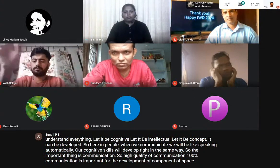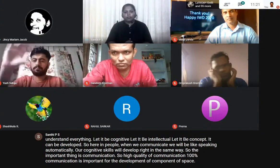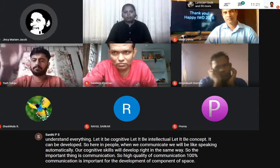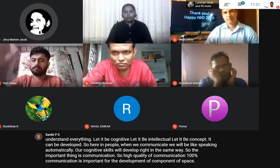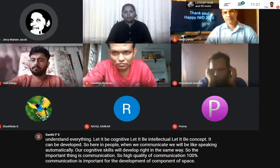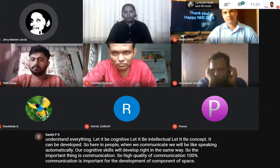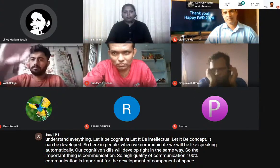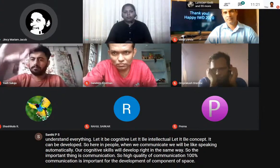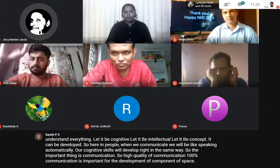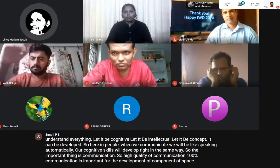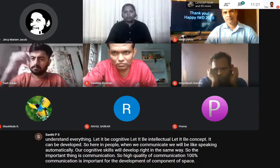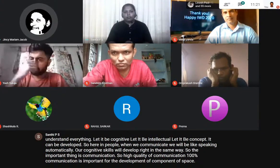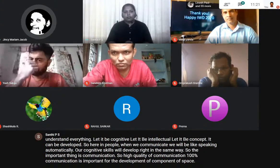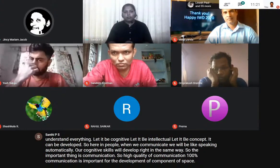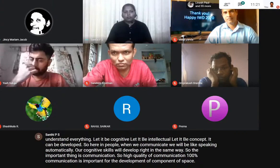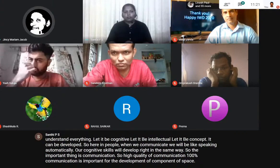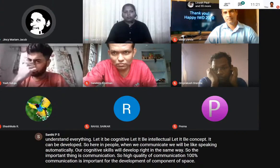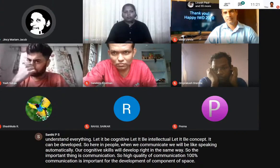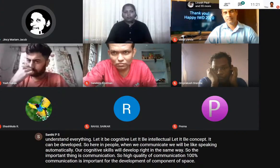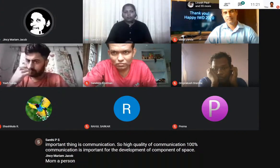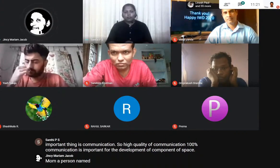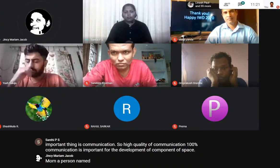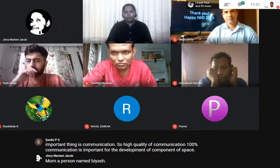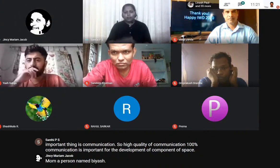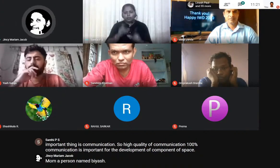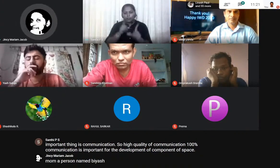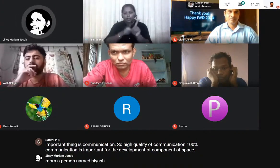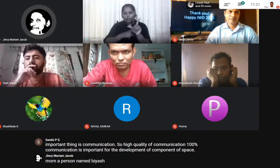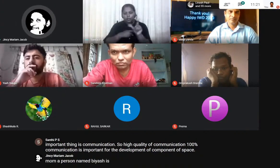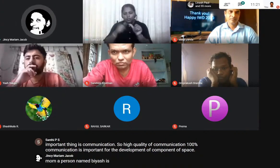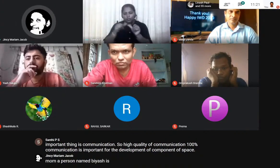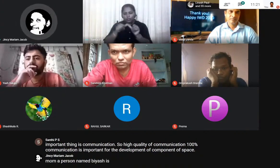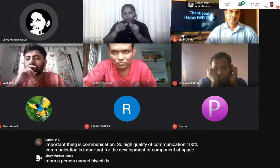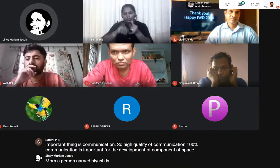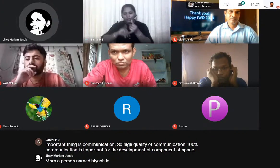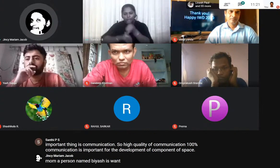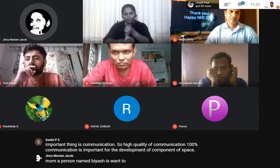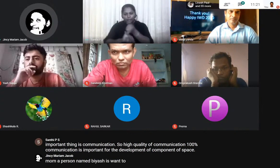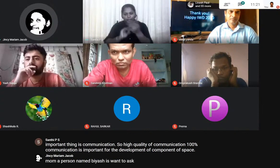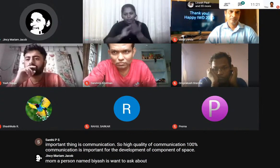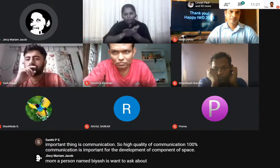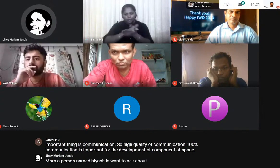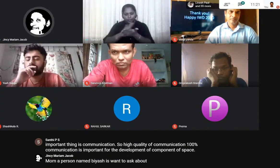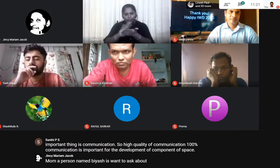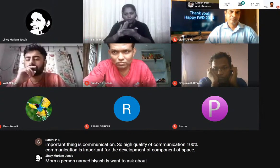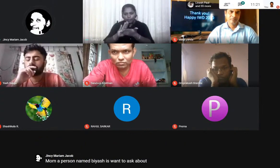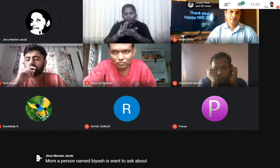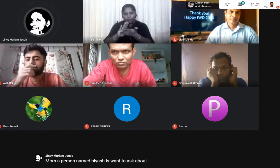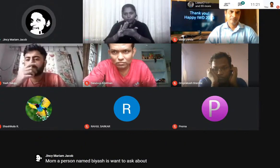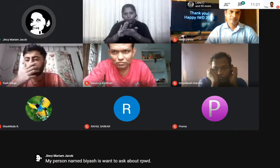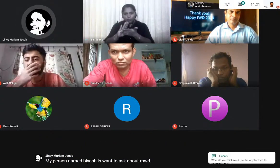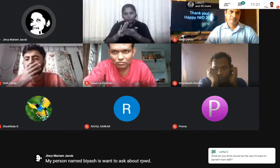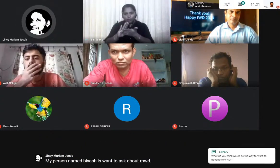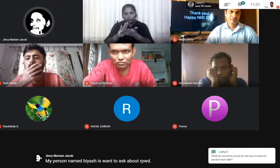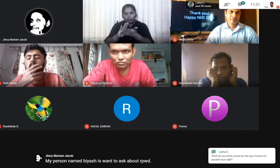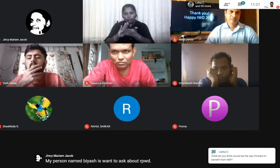Ma'am, a person named Yash is want to ask about RPWD NEP government.